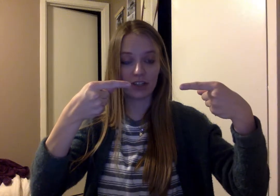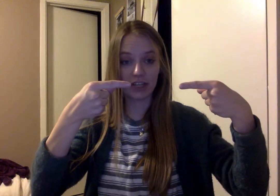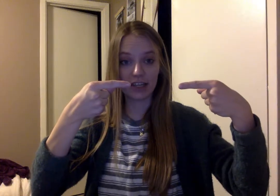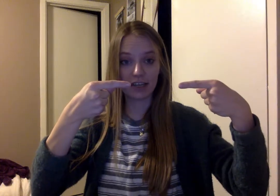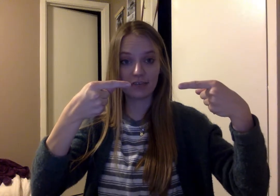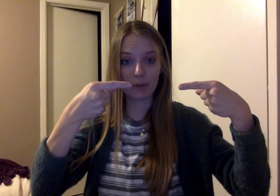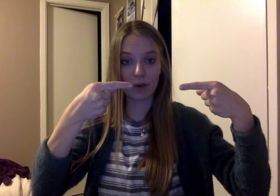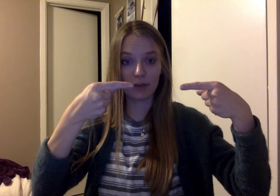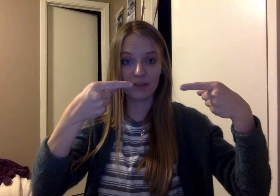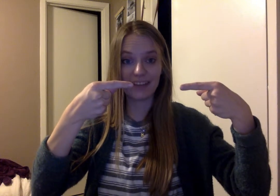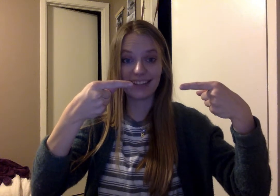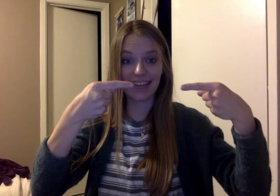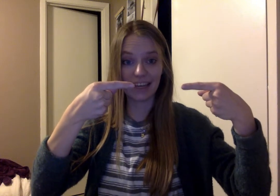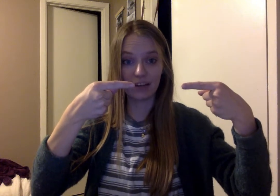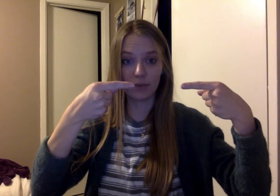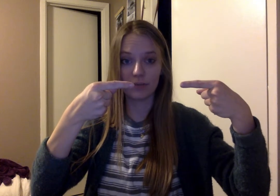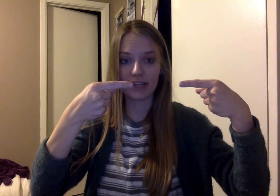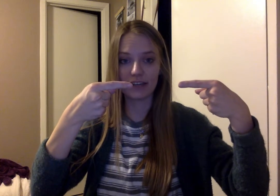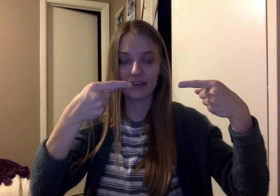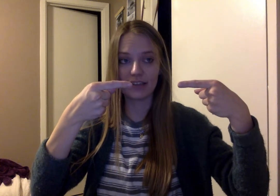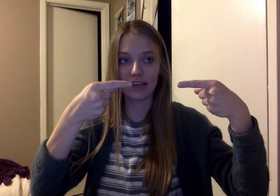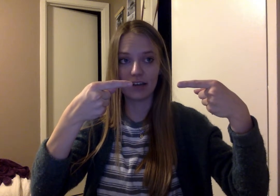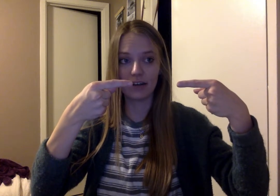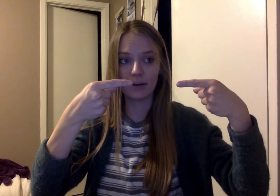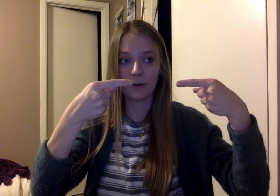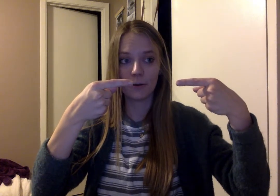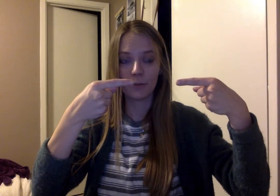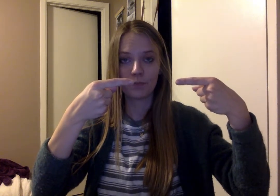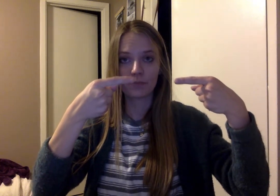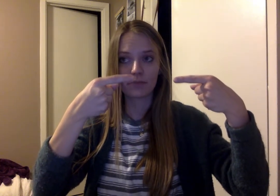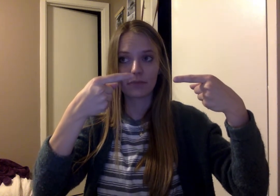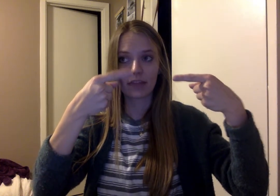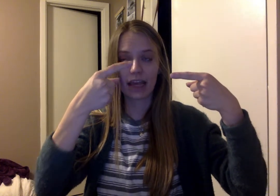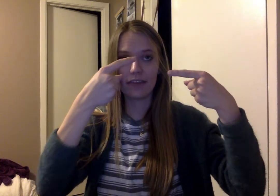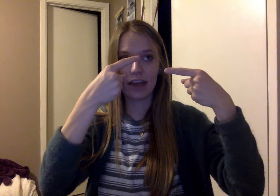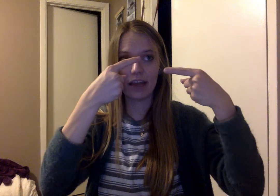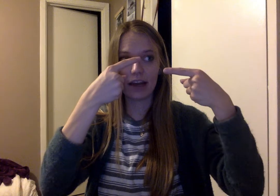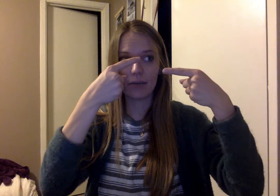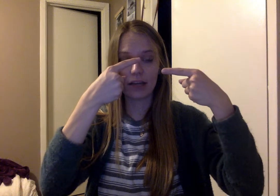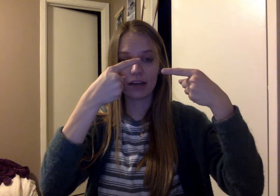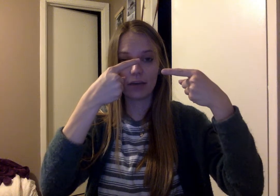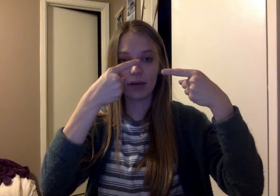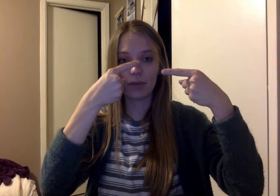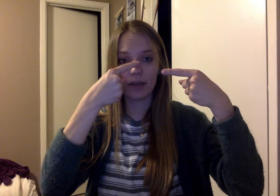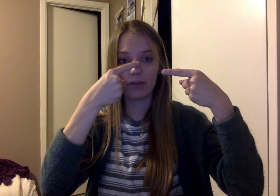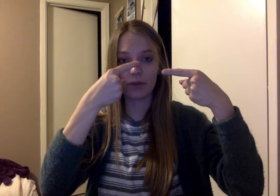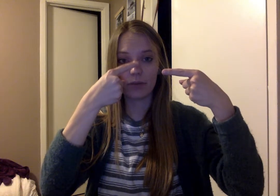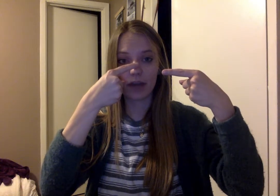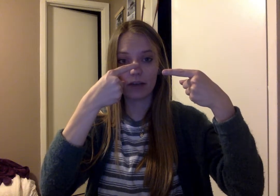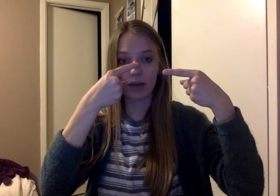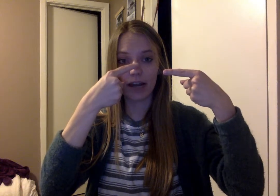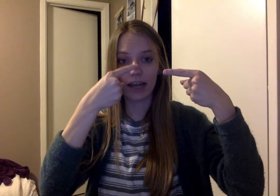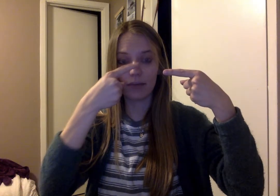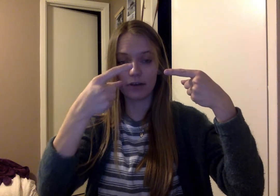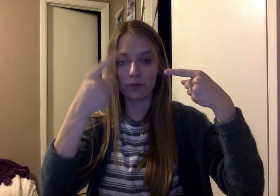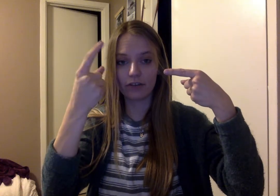like this. My palm is facing in. Palm side is facing in. And then I'm going to come up and with my right hand, but whatever your